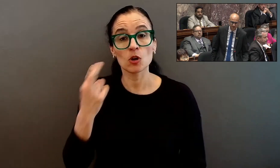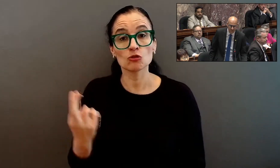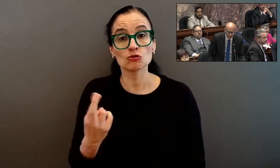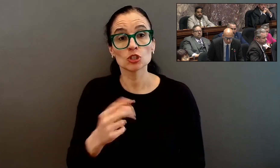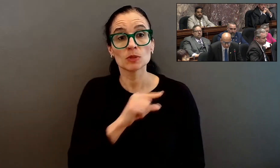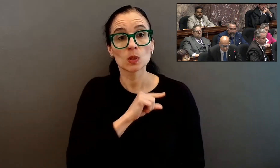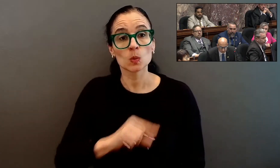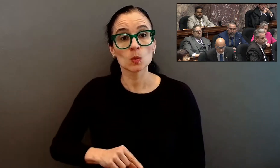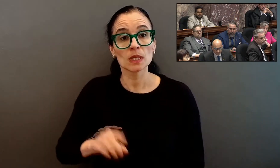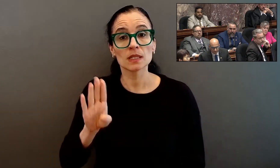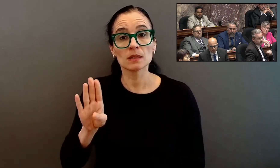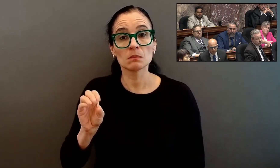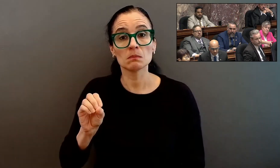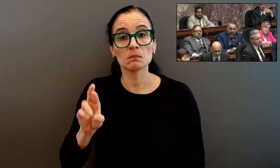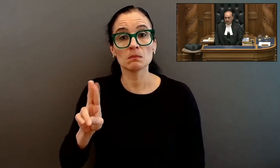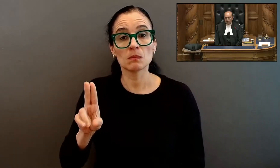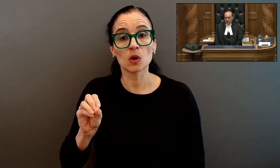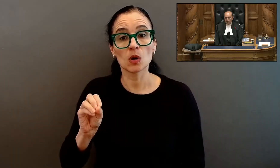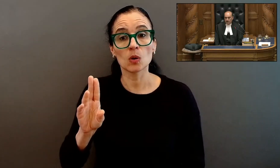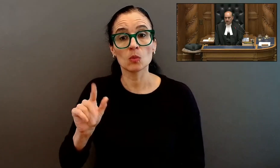Bryant?